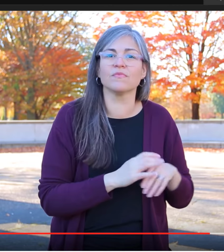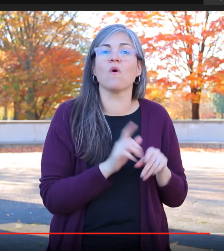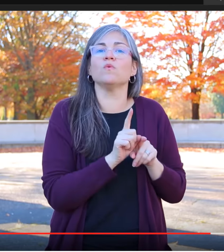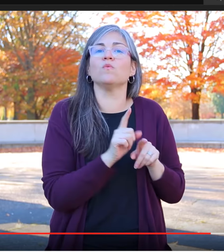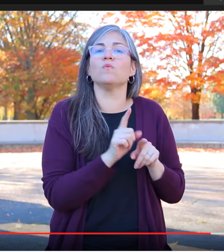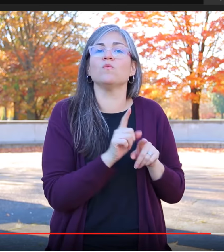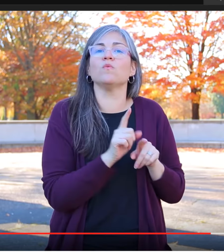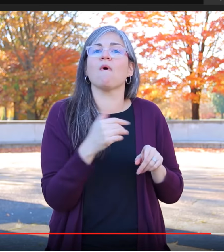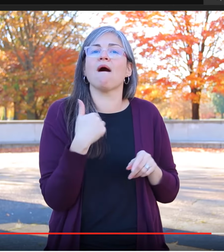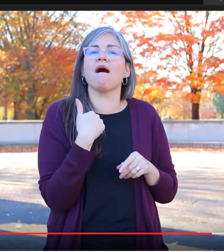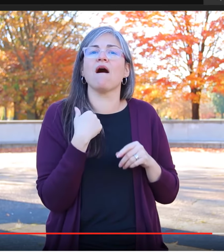and text.